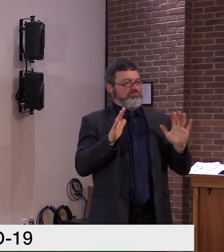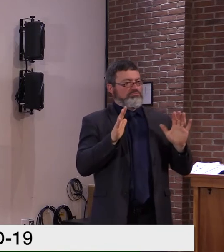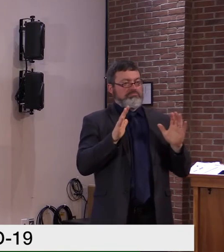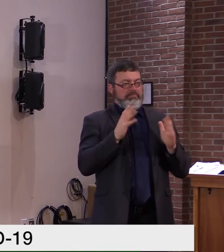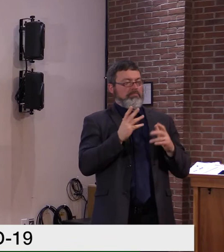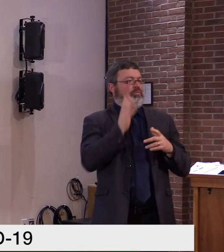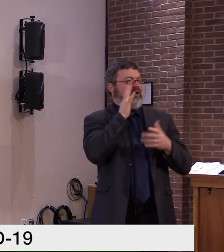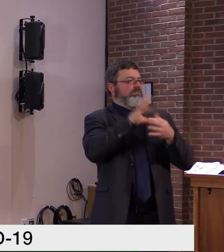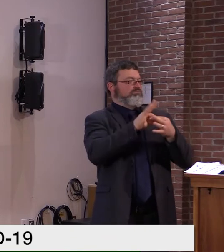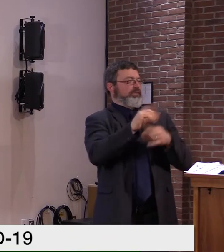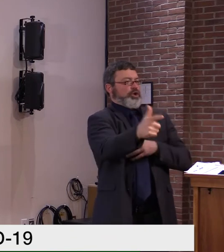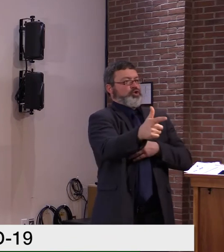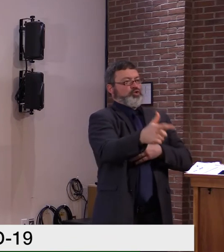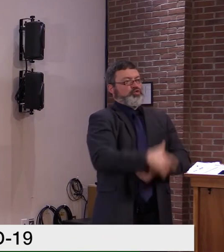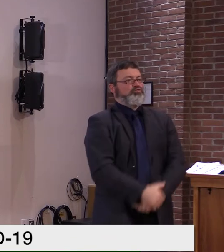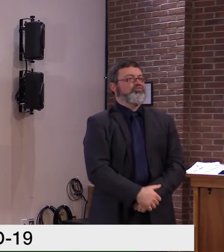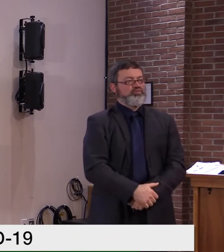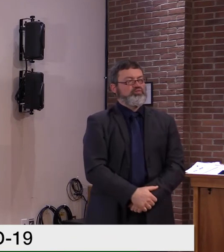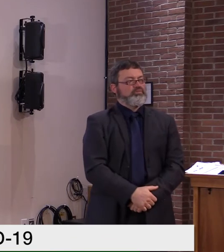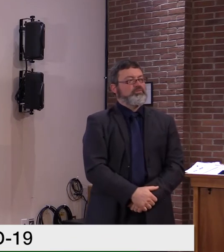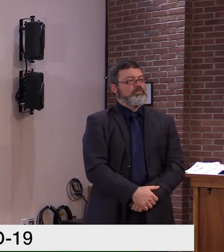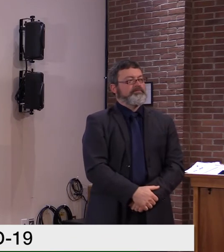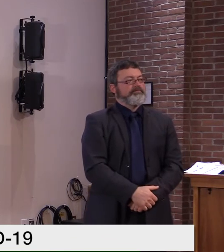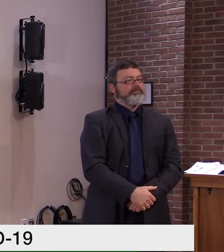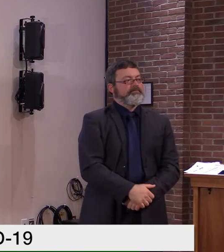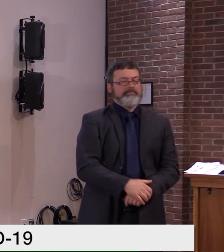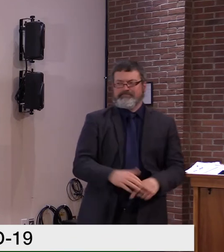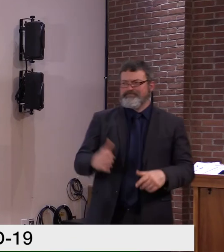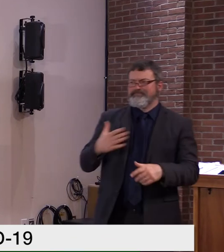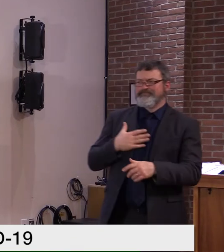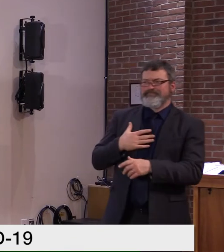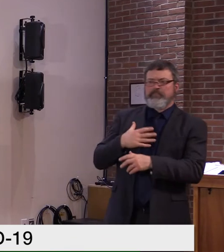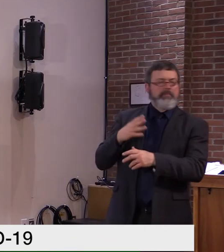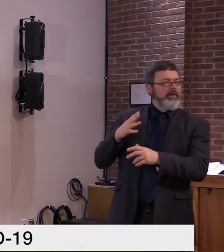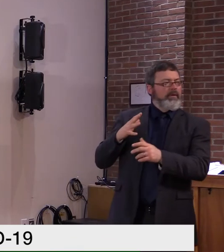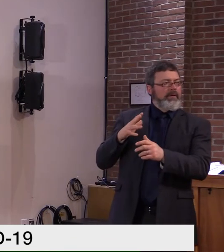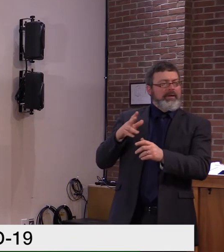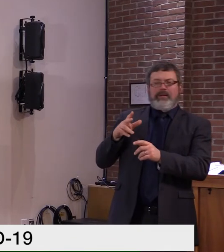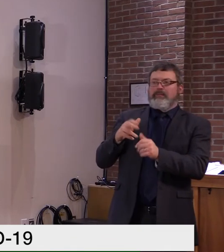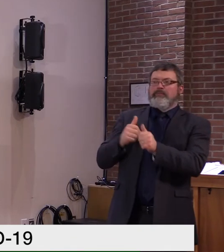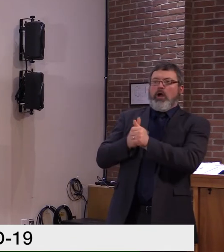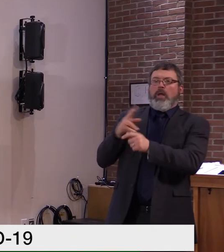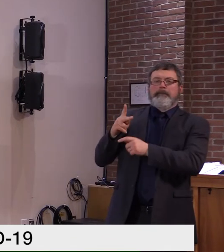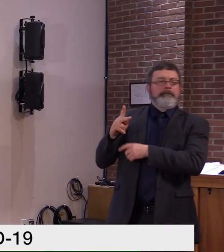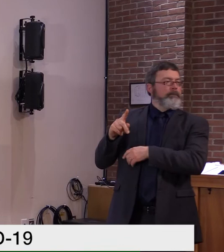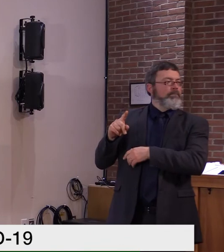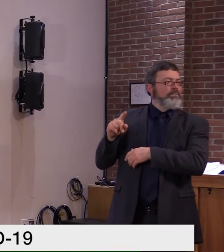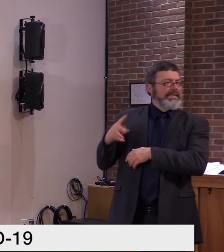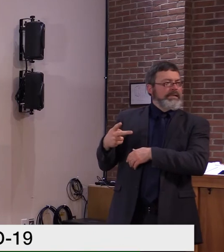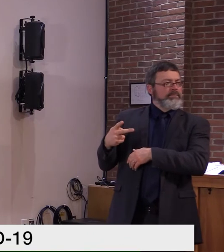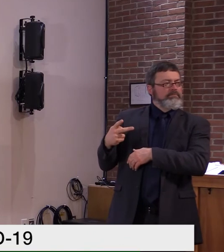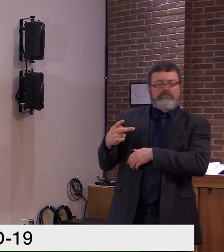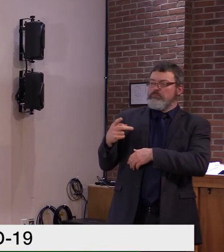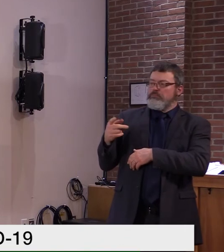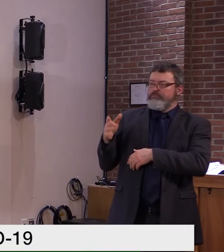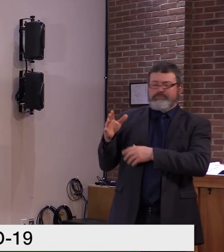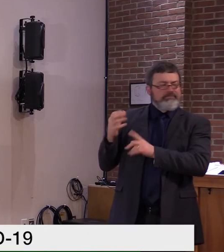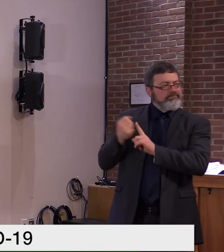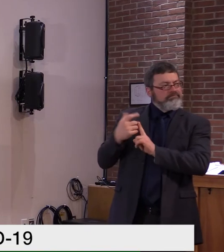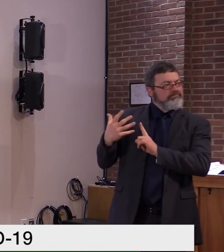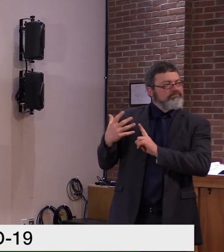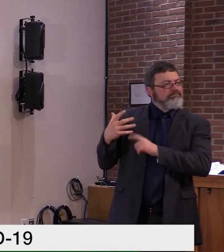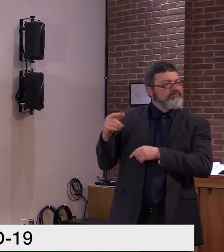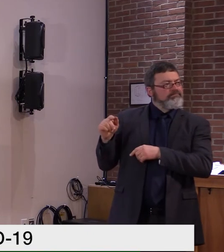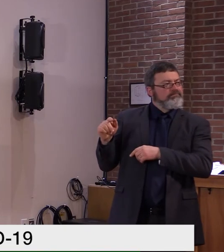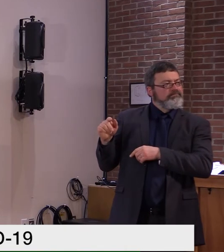Okay. And the other one I had related to Barry was, you know, people that were getting a test because they